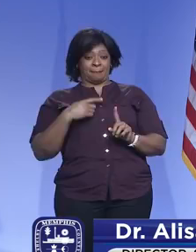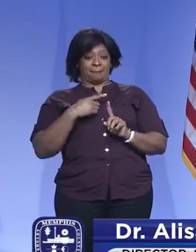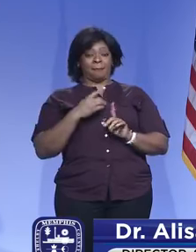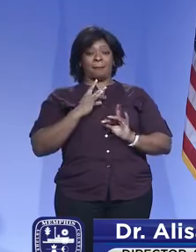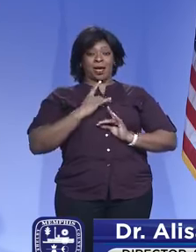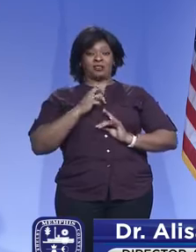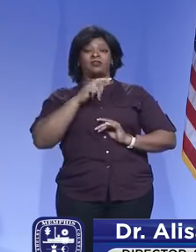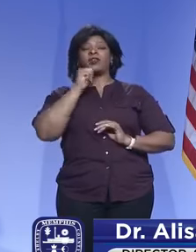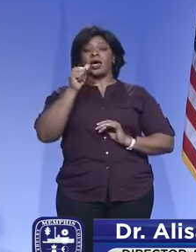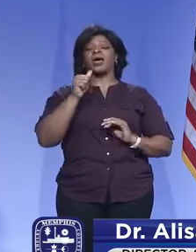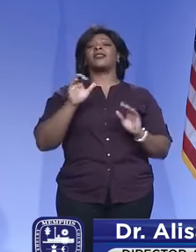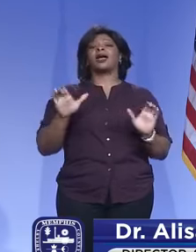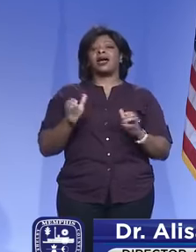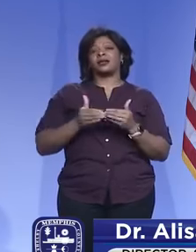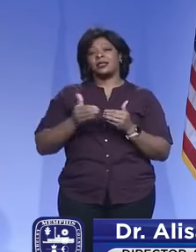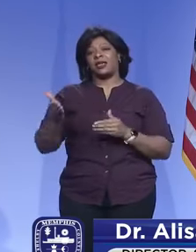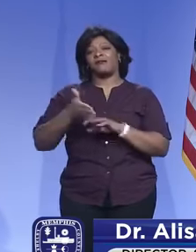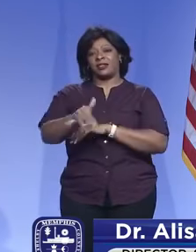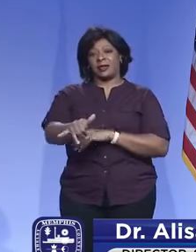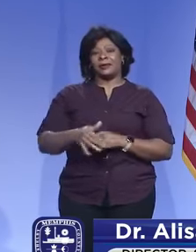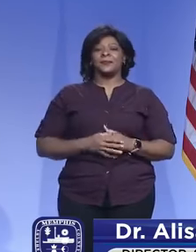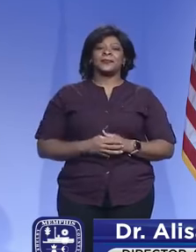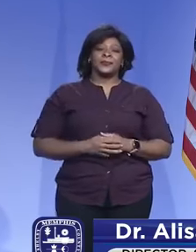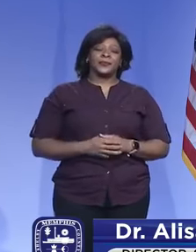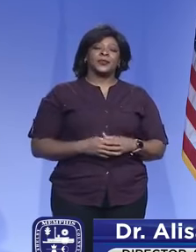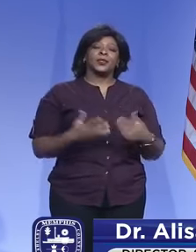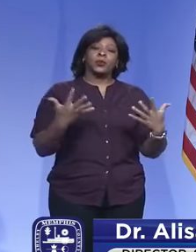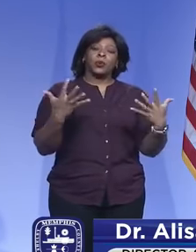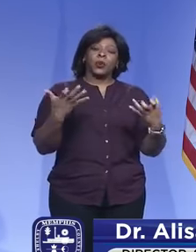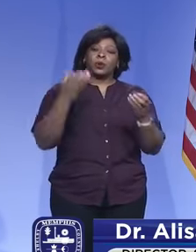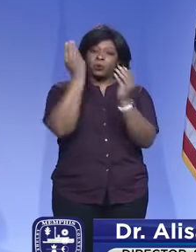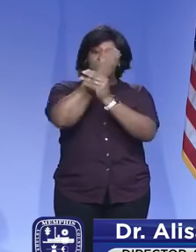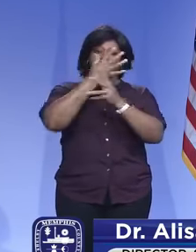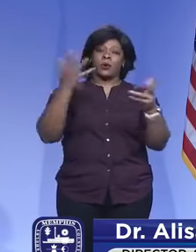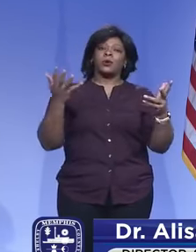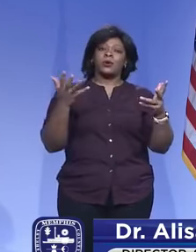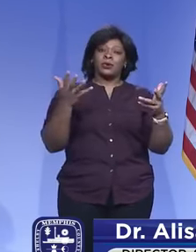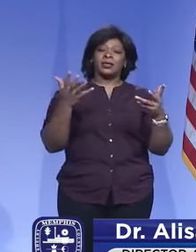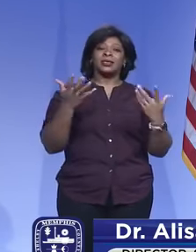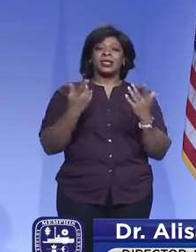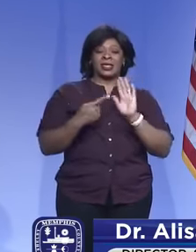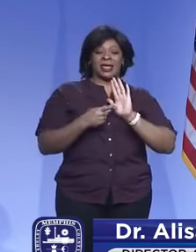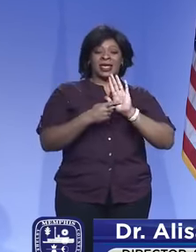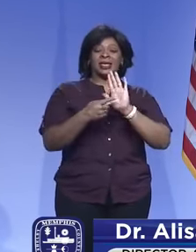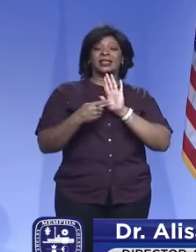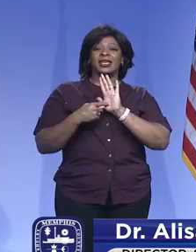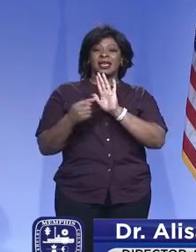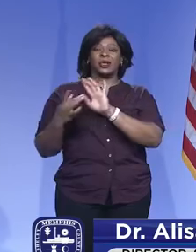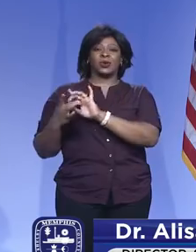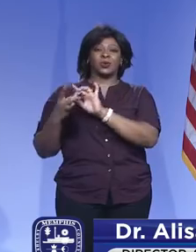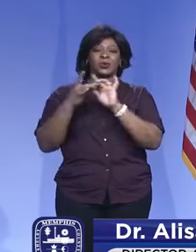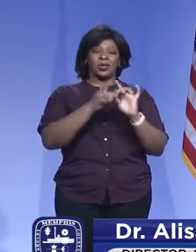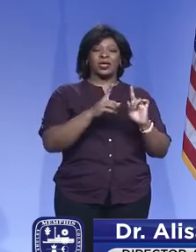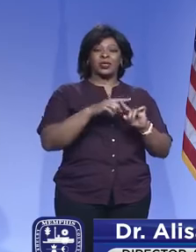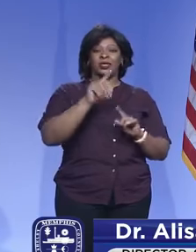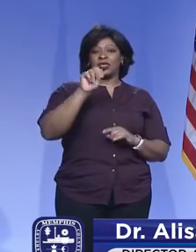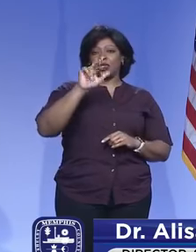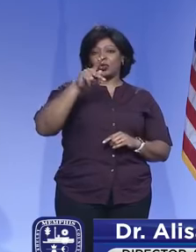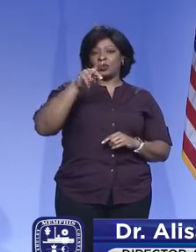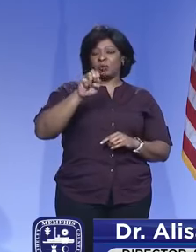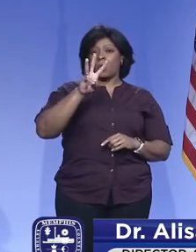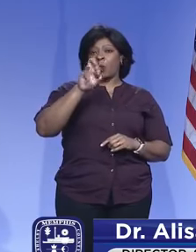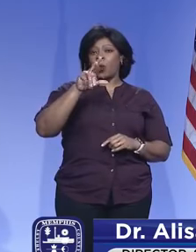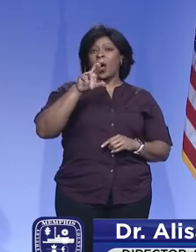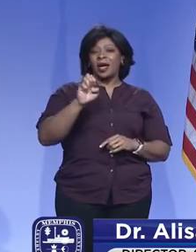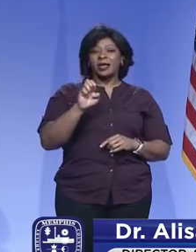action accordingly. We also want to report out on the indicators relative to the tripwires.